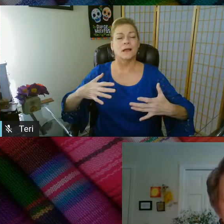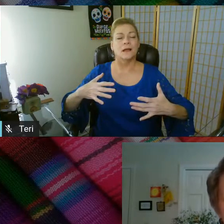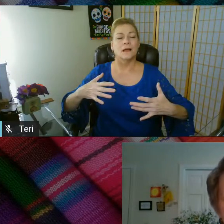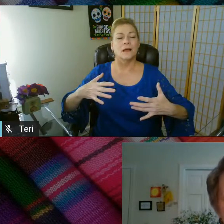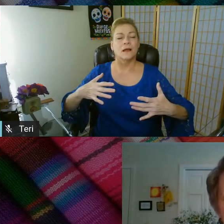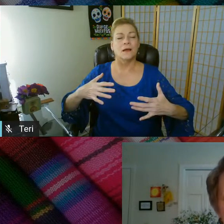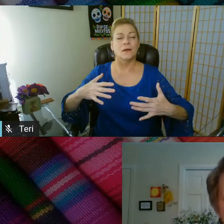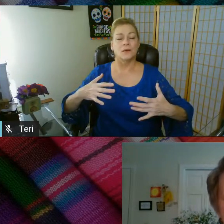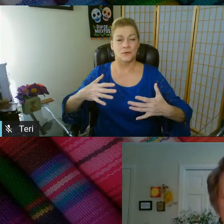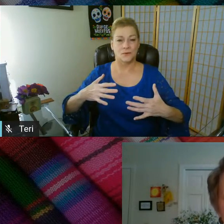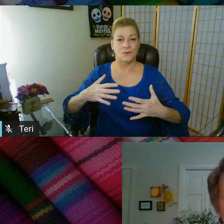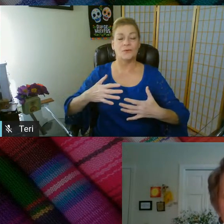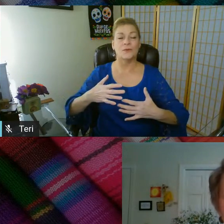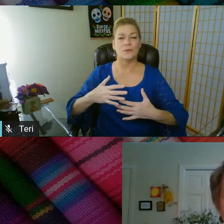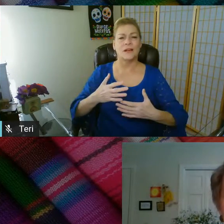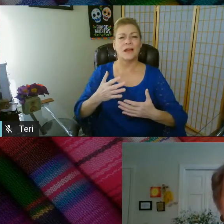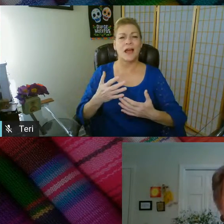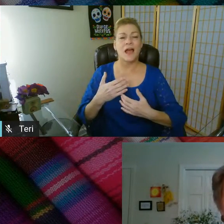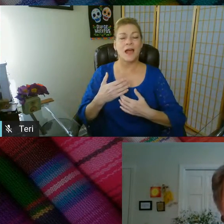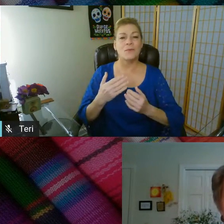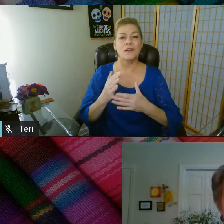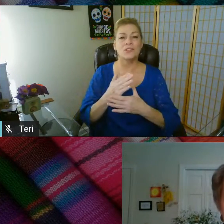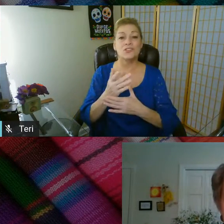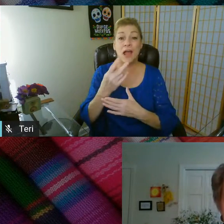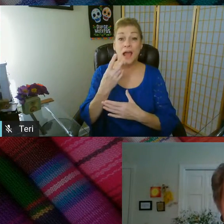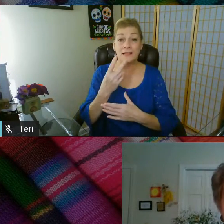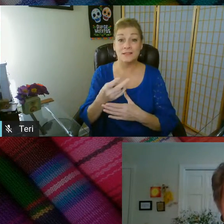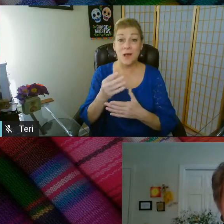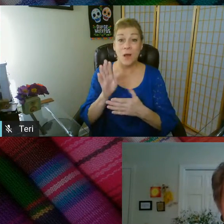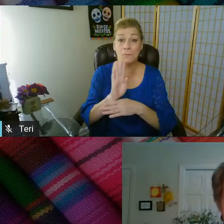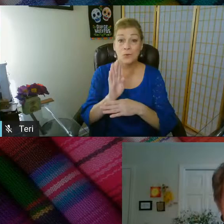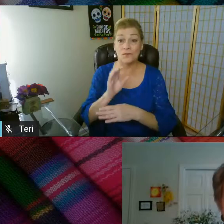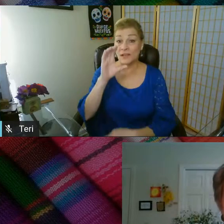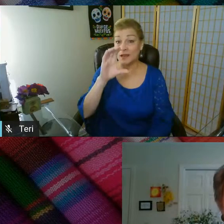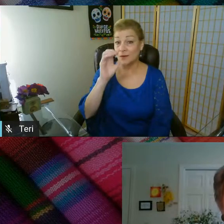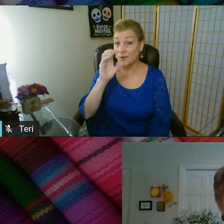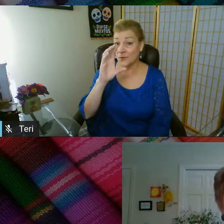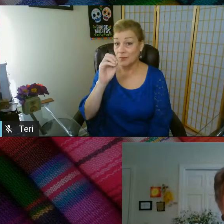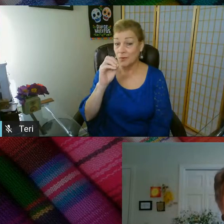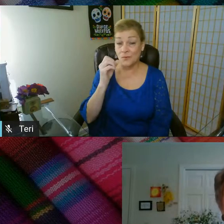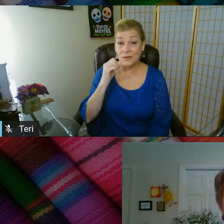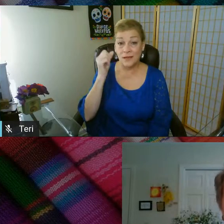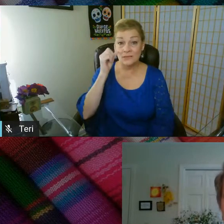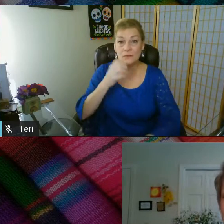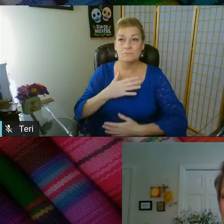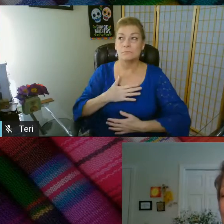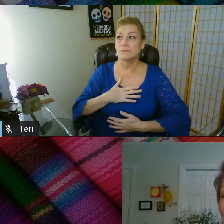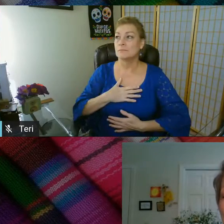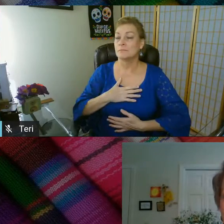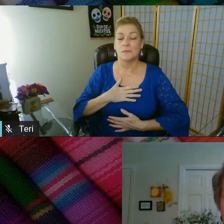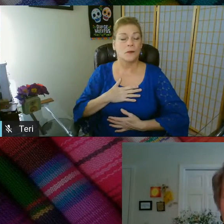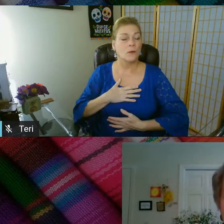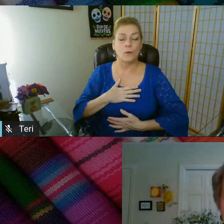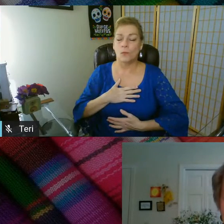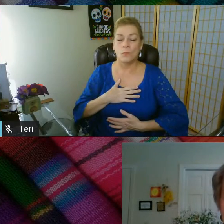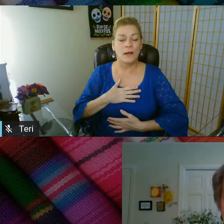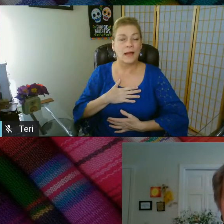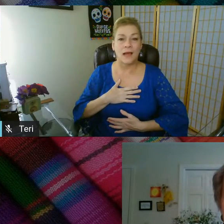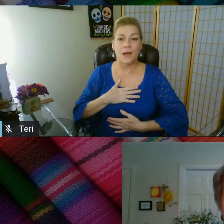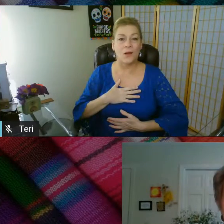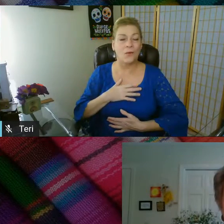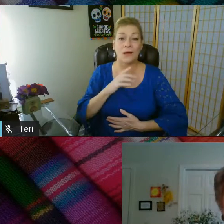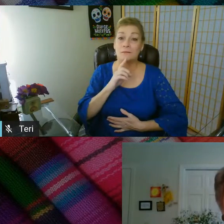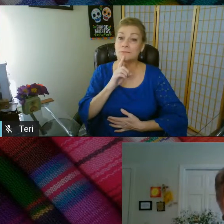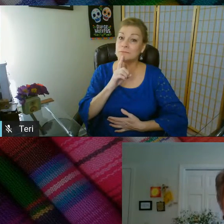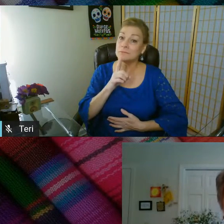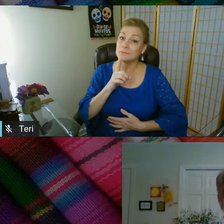that I did watch the movie Coco yesterday. And I would encourage all of you